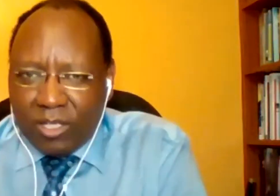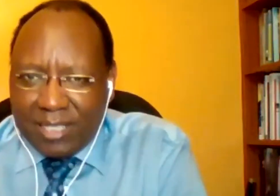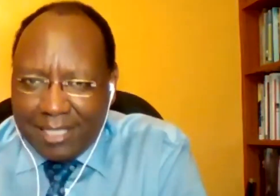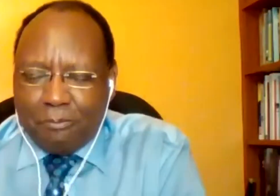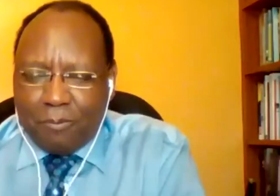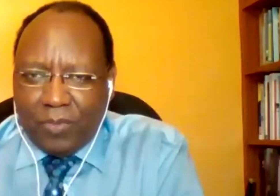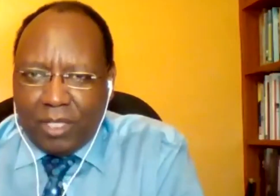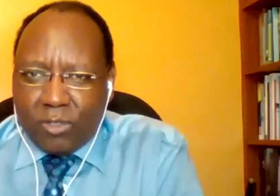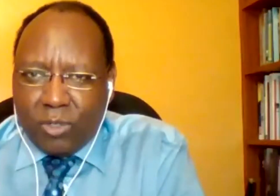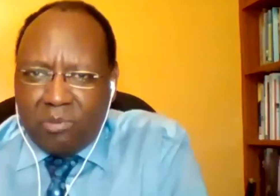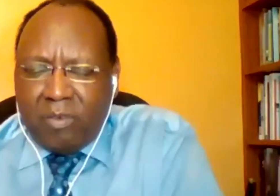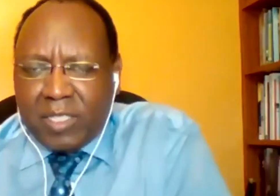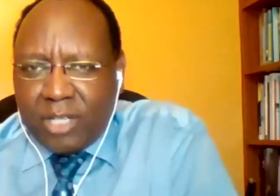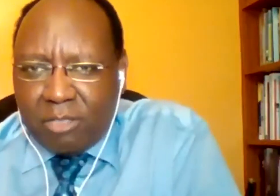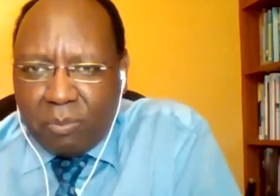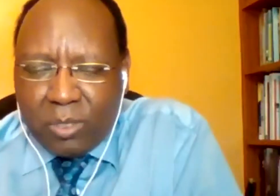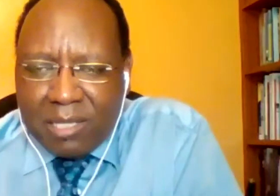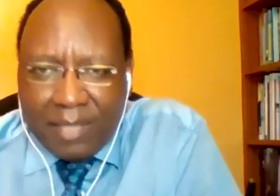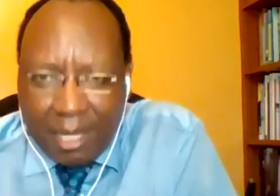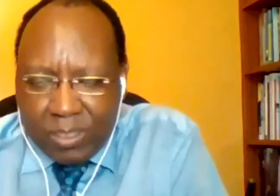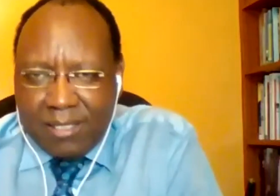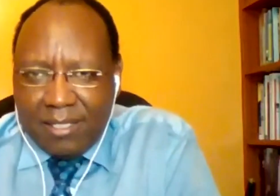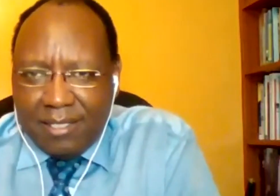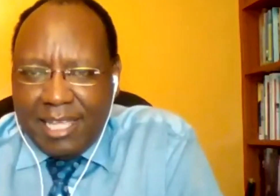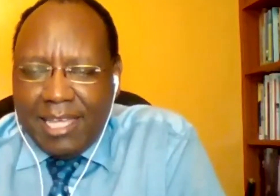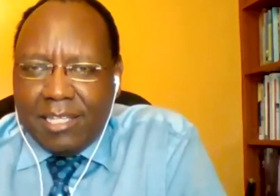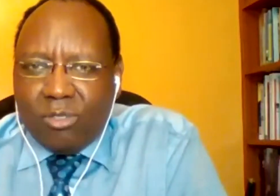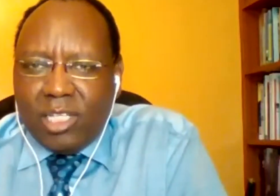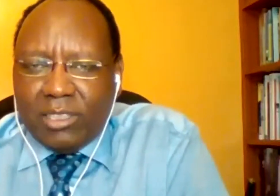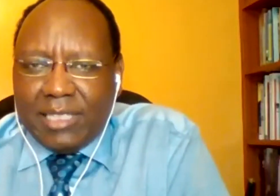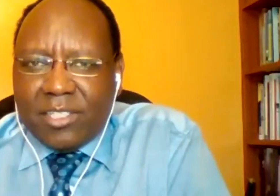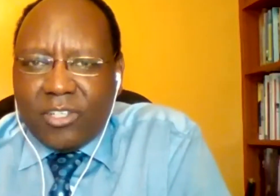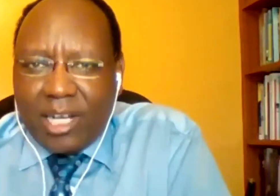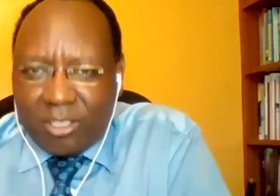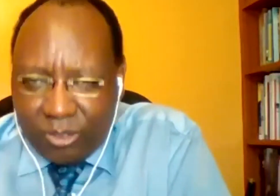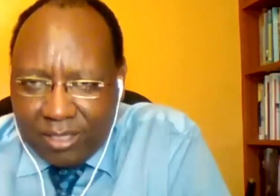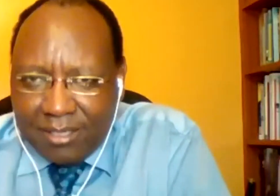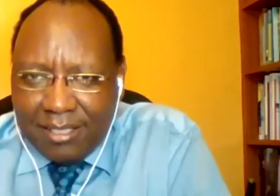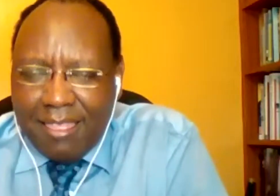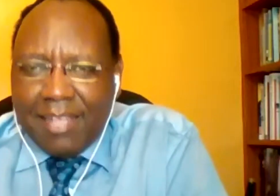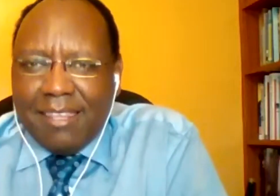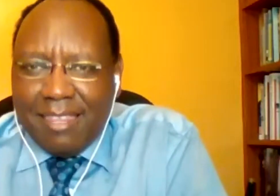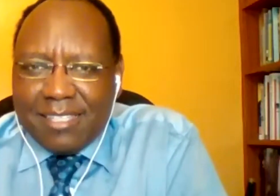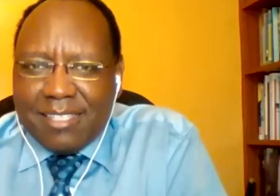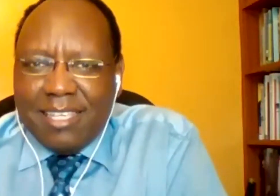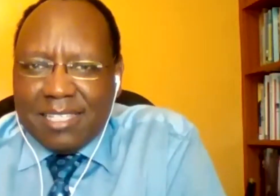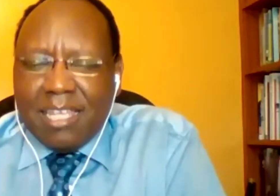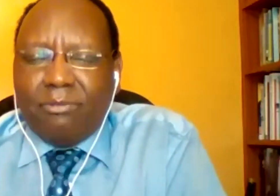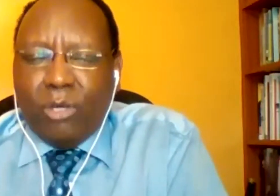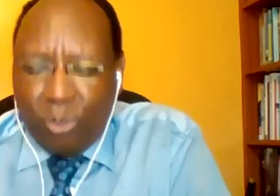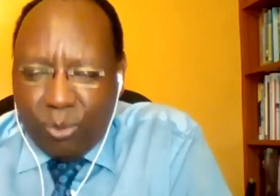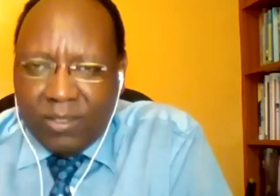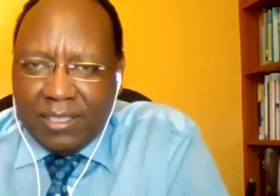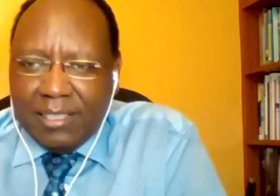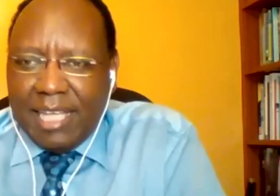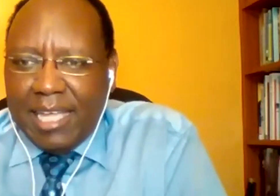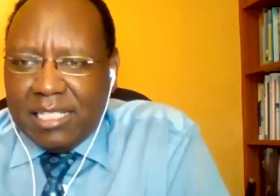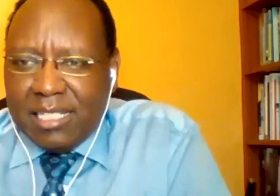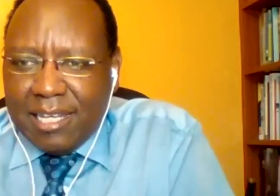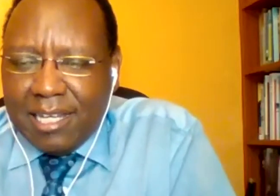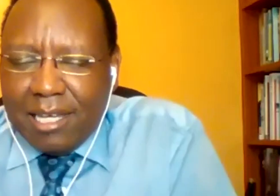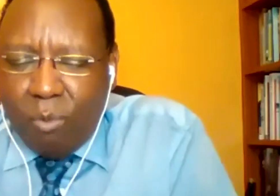that you may have not have mentioned. Those ones will come as we continue. So for now, I want to just dive straight in. So this